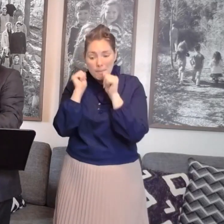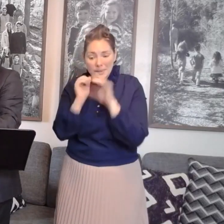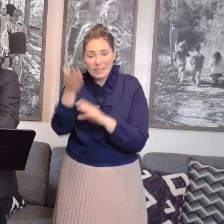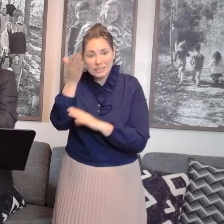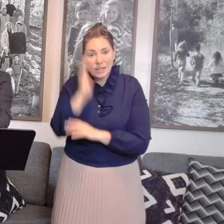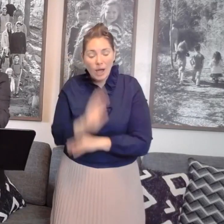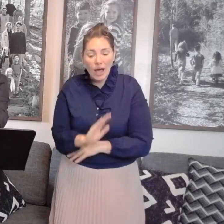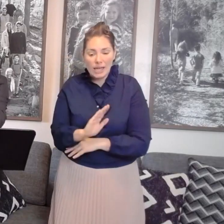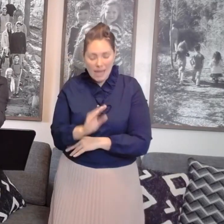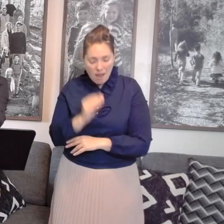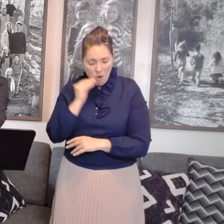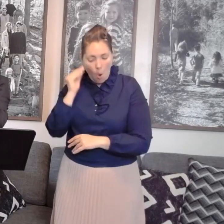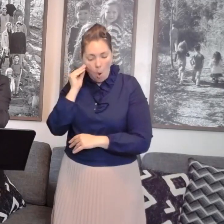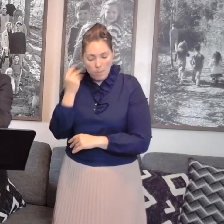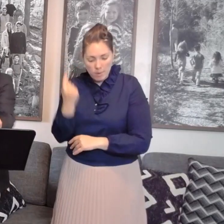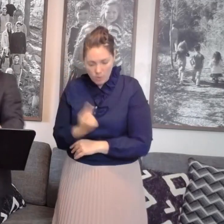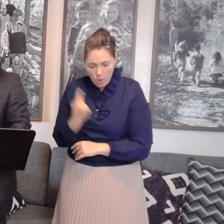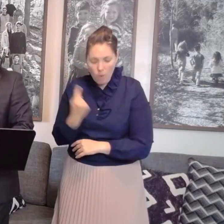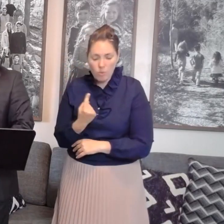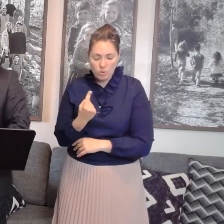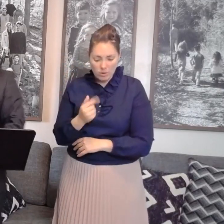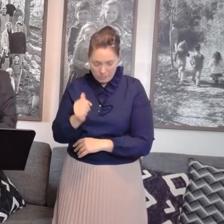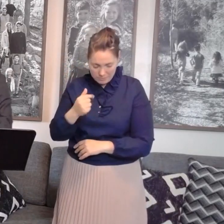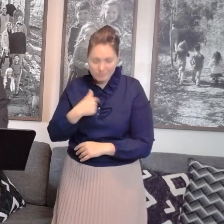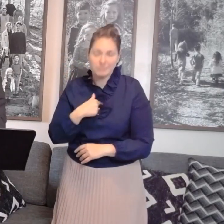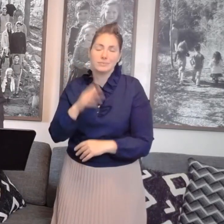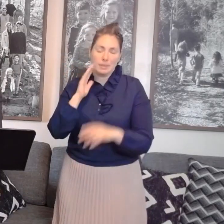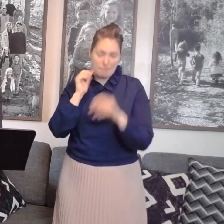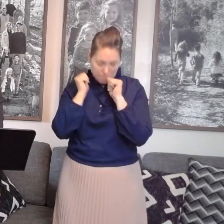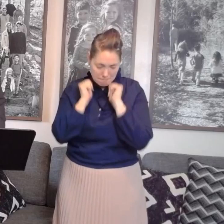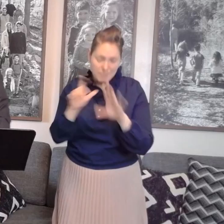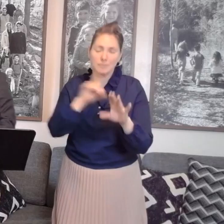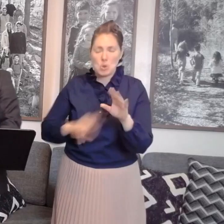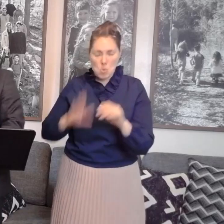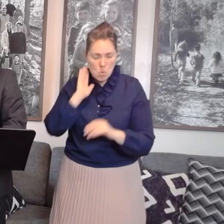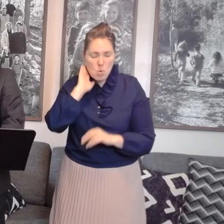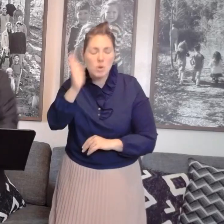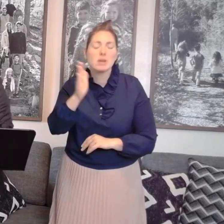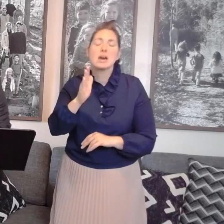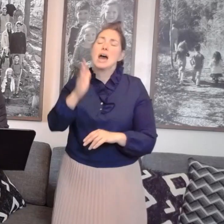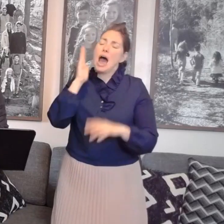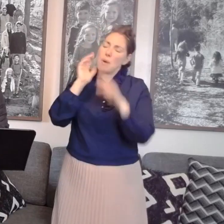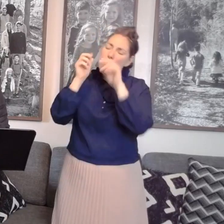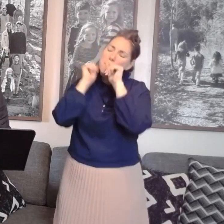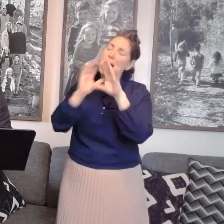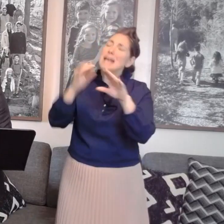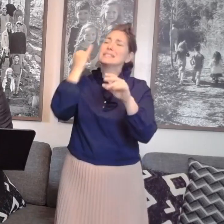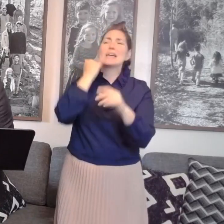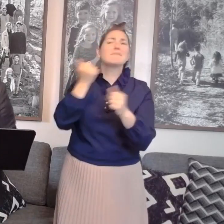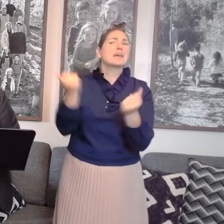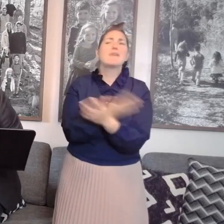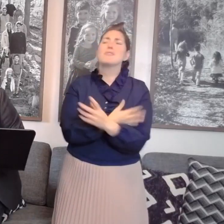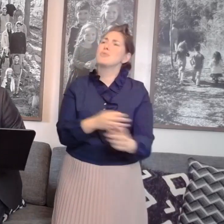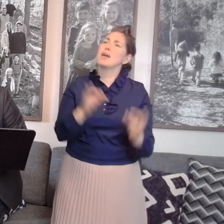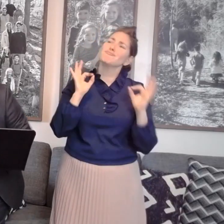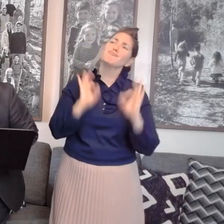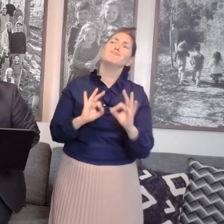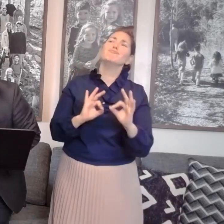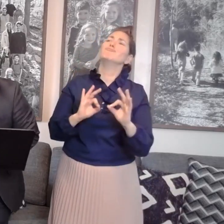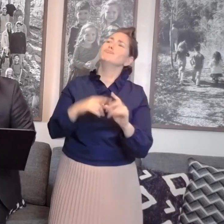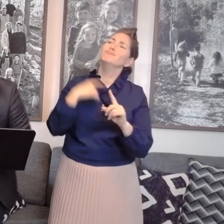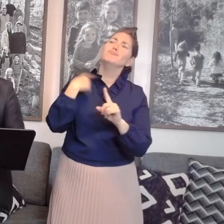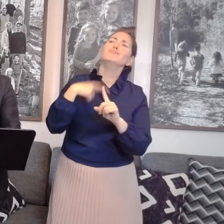alone. I will bless the Lord. I will bless Him if everything's going right in